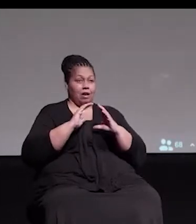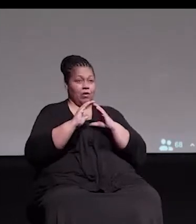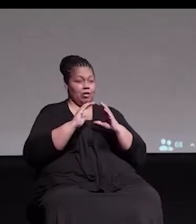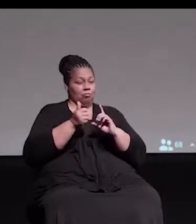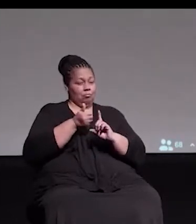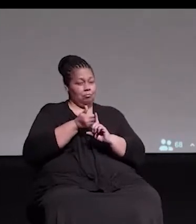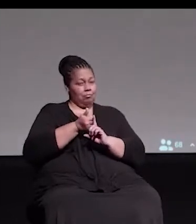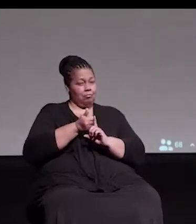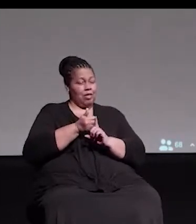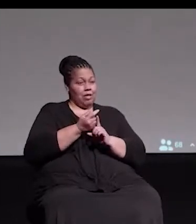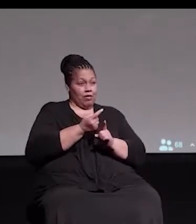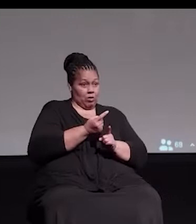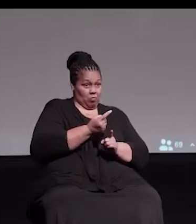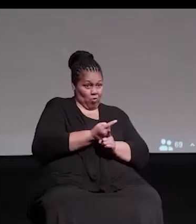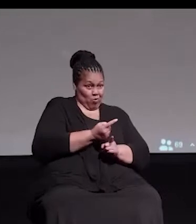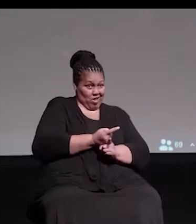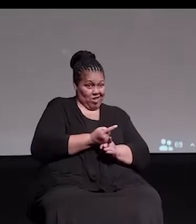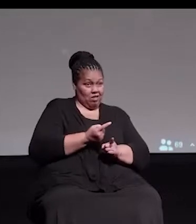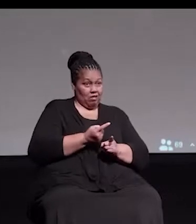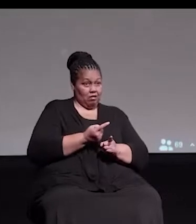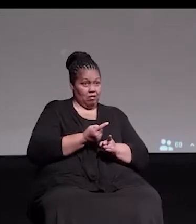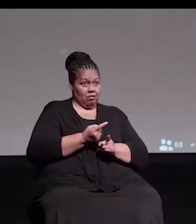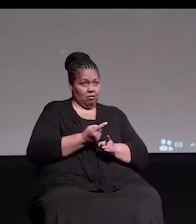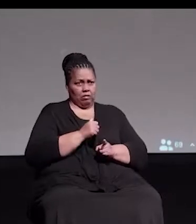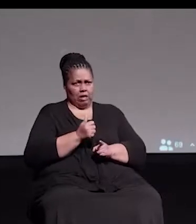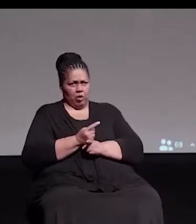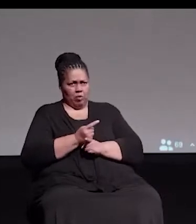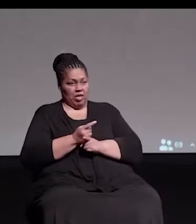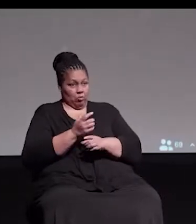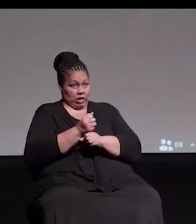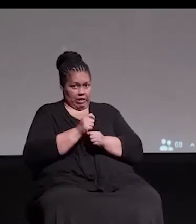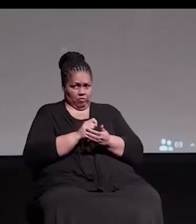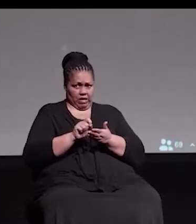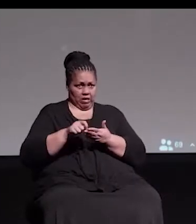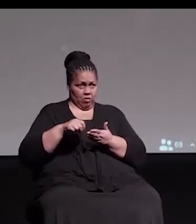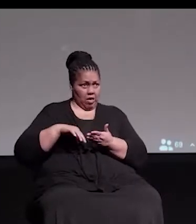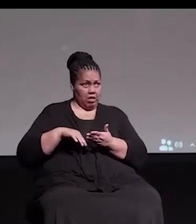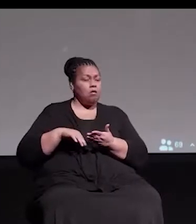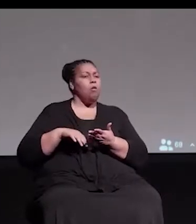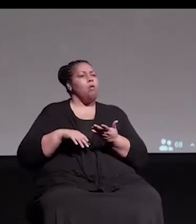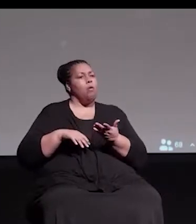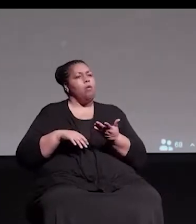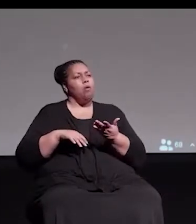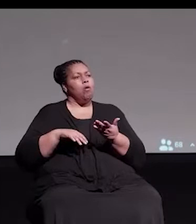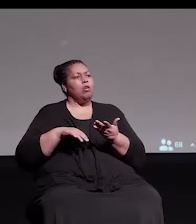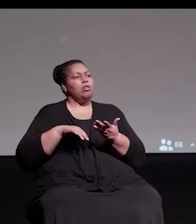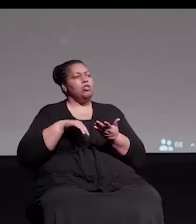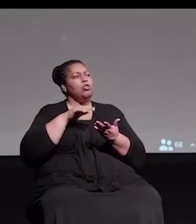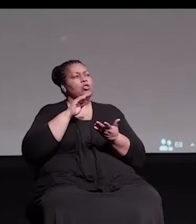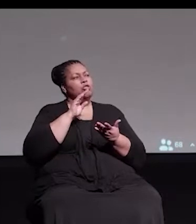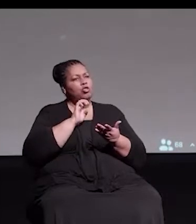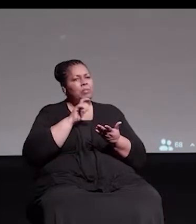conversation about whether it's appropriate to get a writing credit should be extended